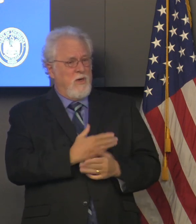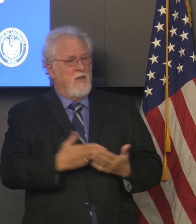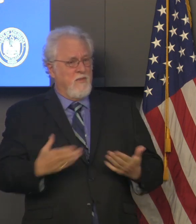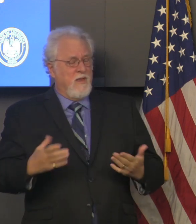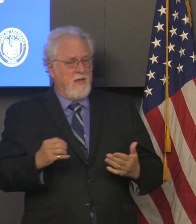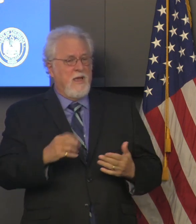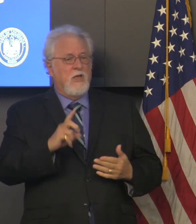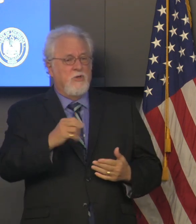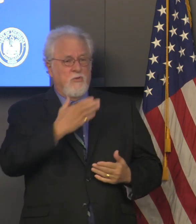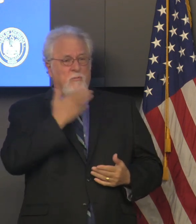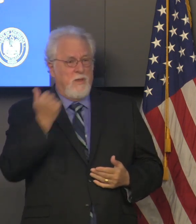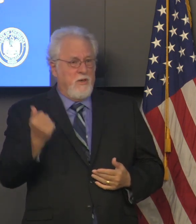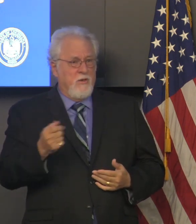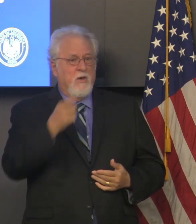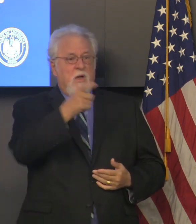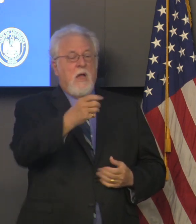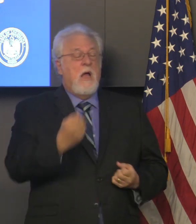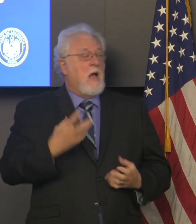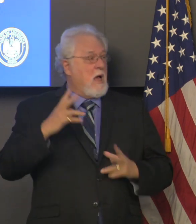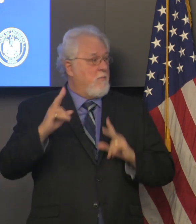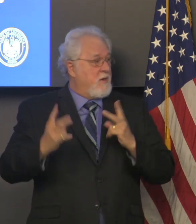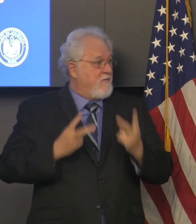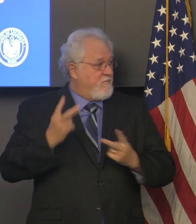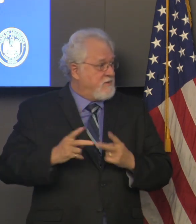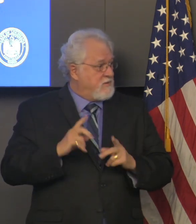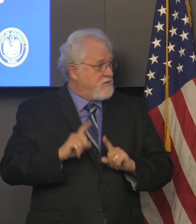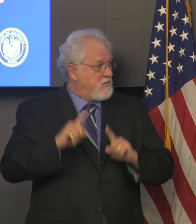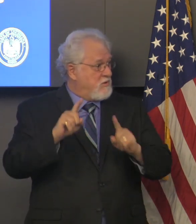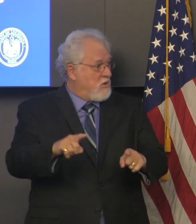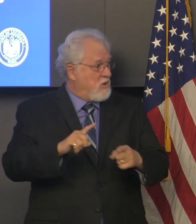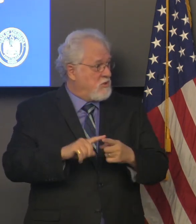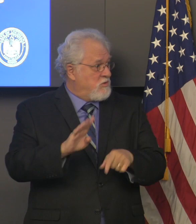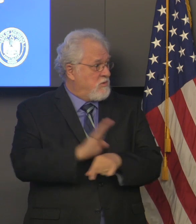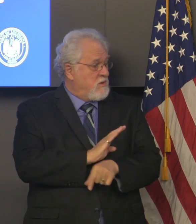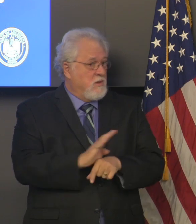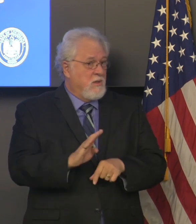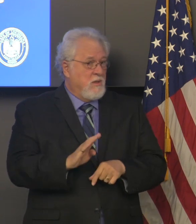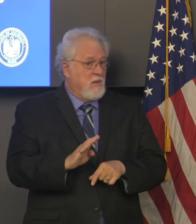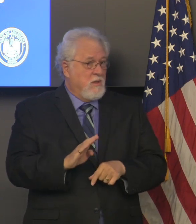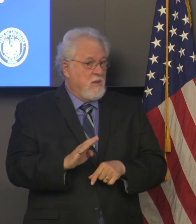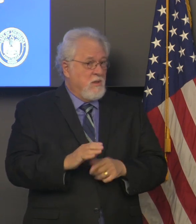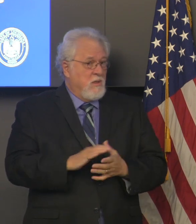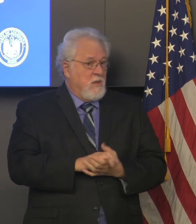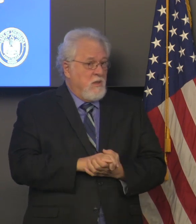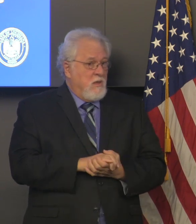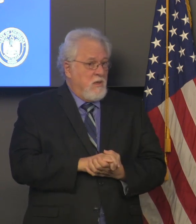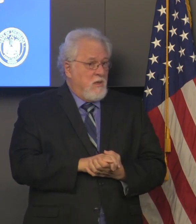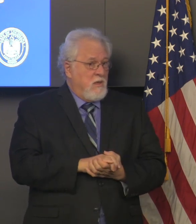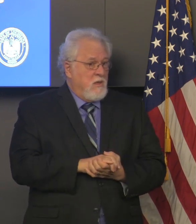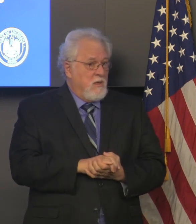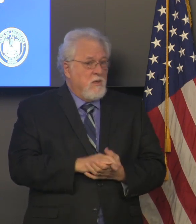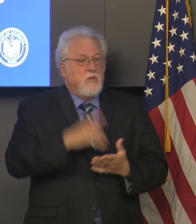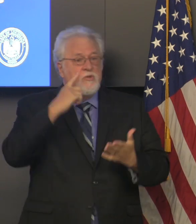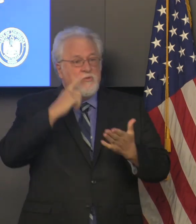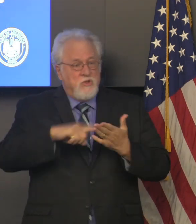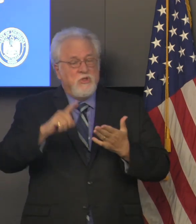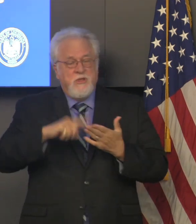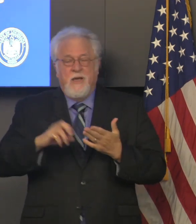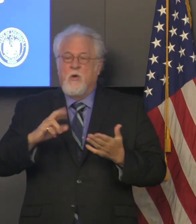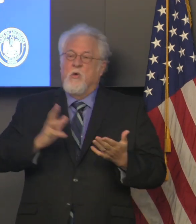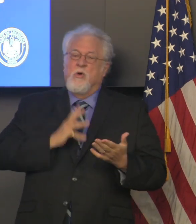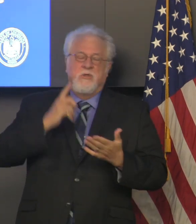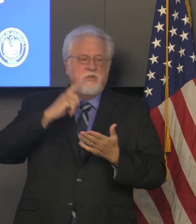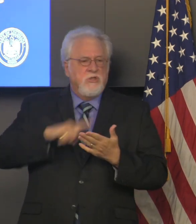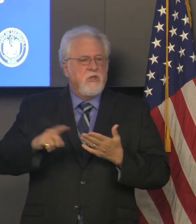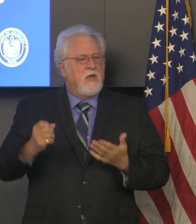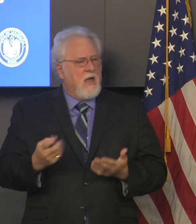exceed. But how many visits have you made to businesses to check on compliance and the courtesy checks and all that? I mean, how